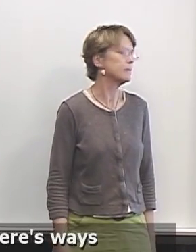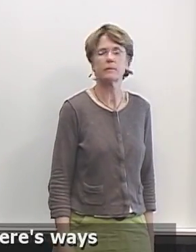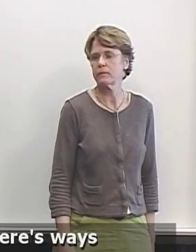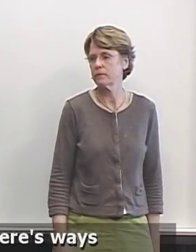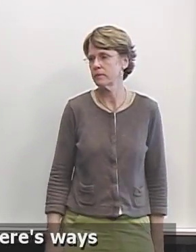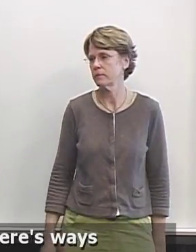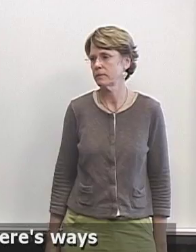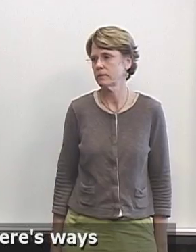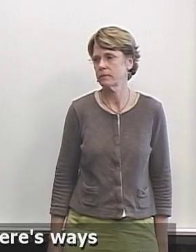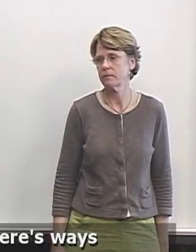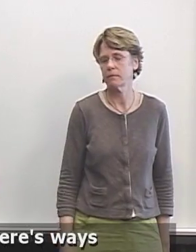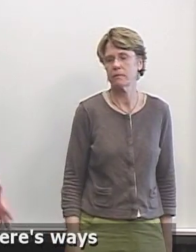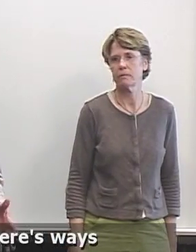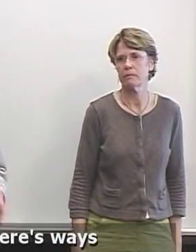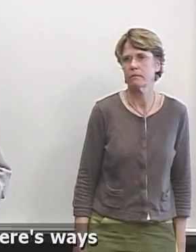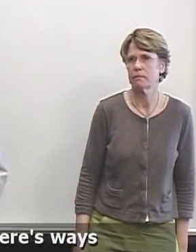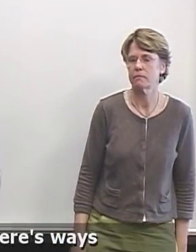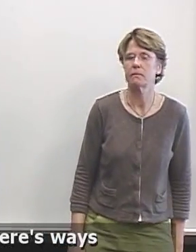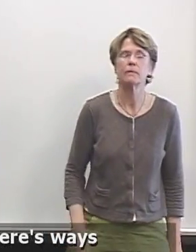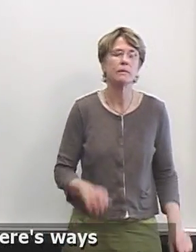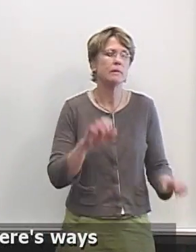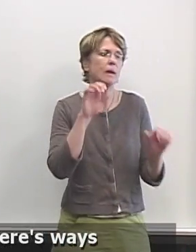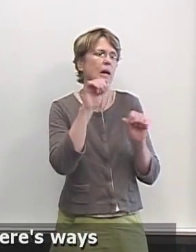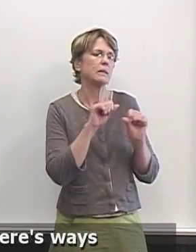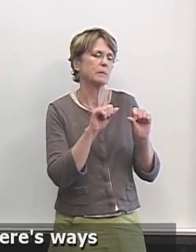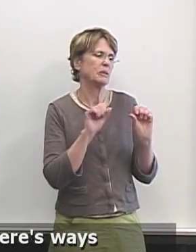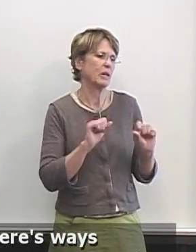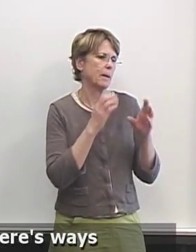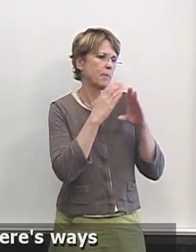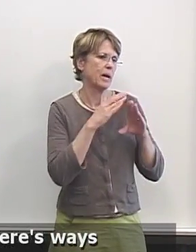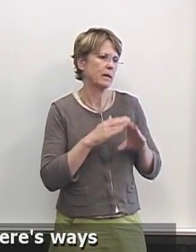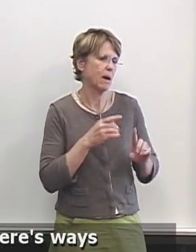Now, there's ways of breaking down assessments.